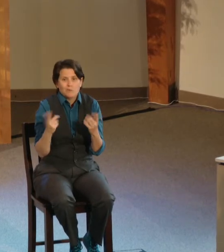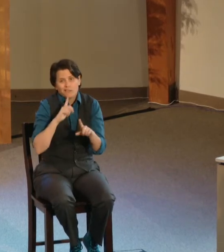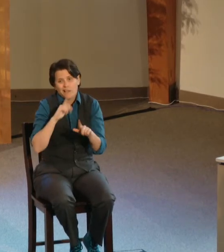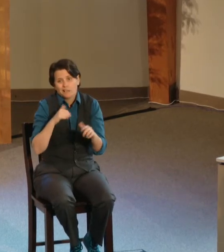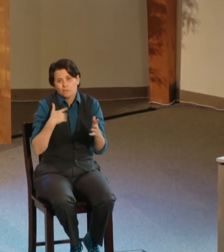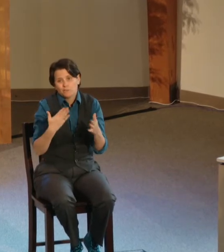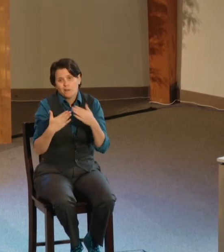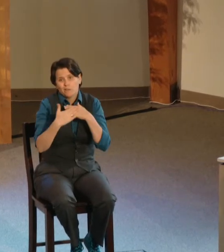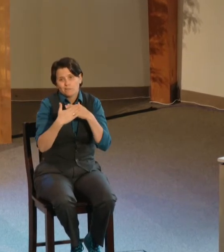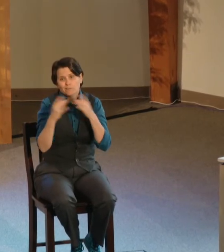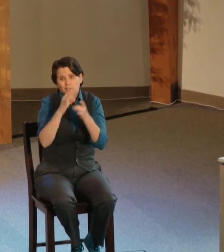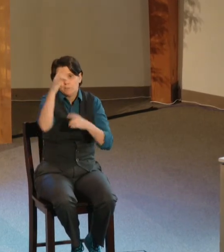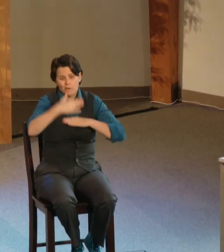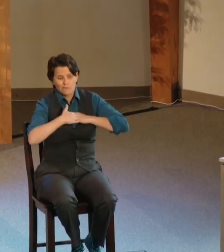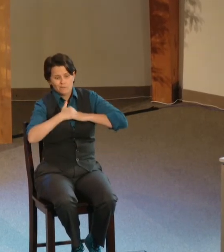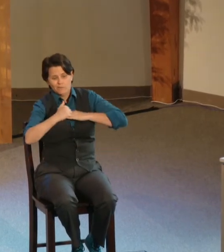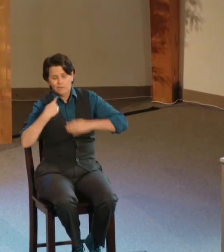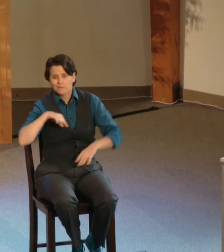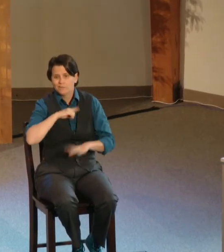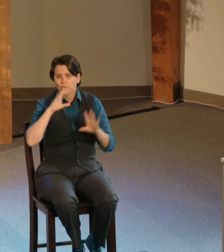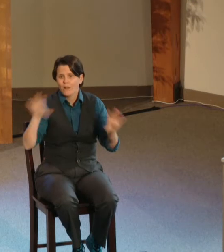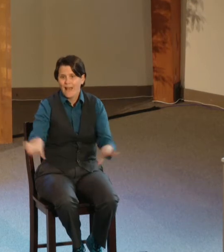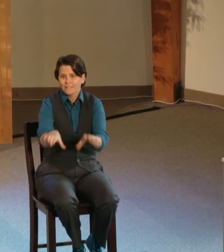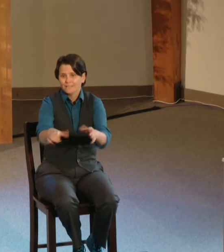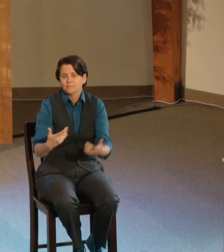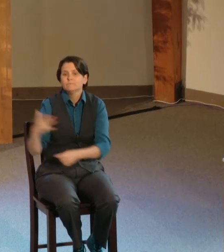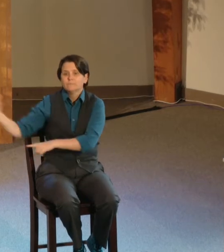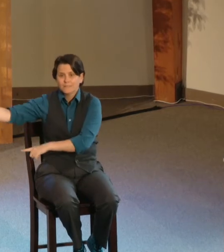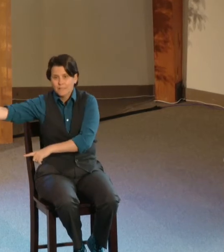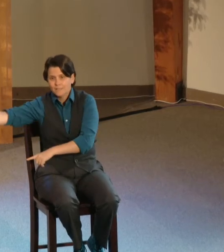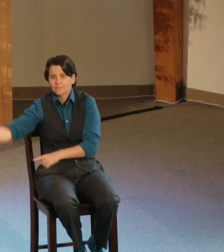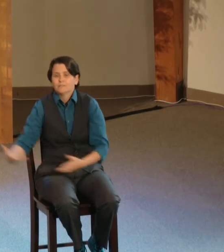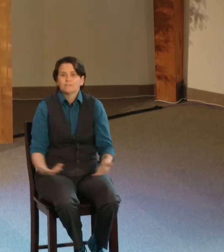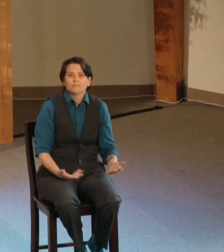it. We are called by spirit to act.